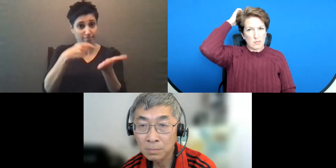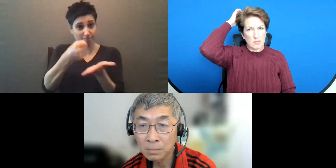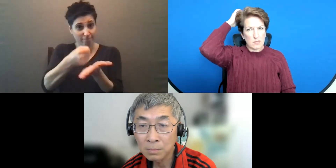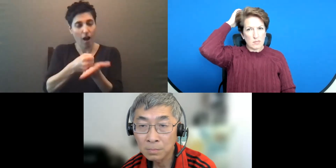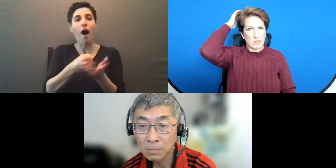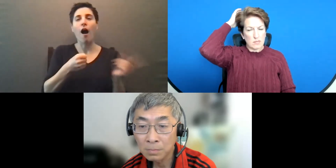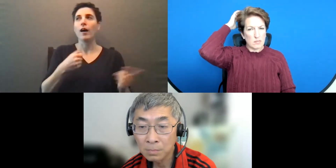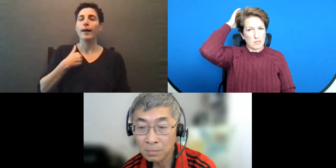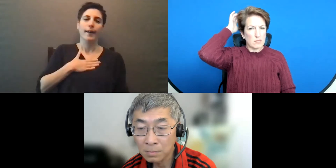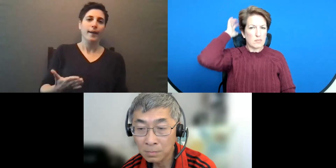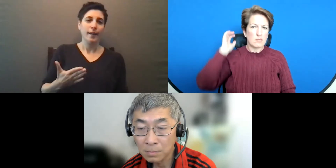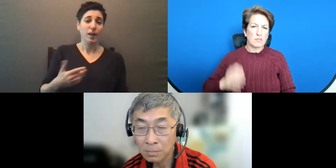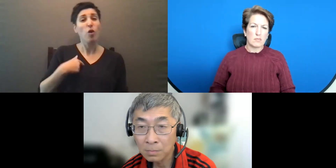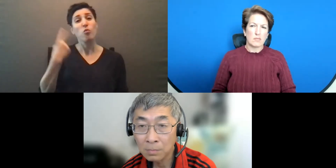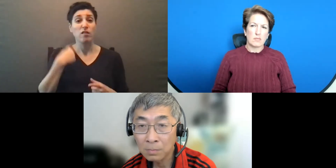own friend, she's